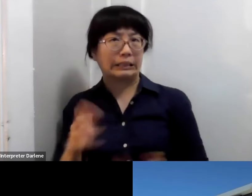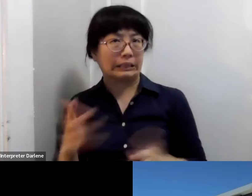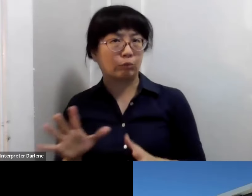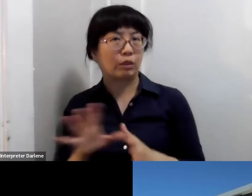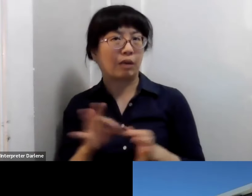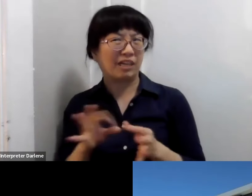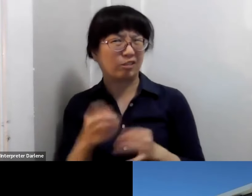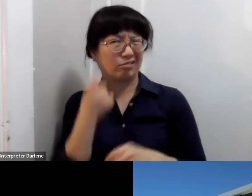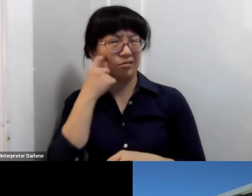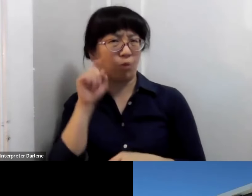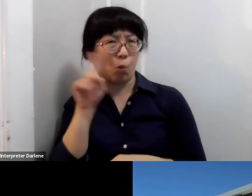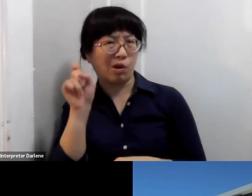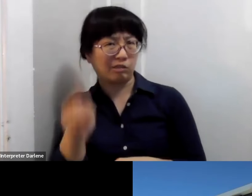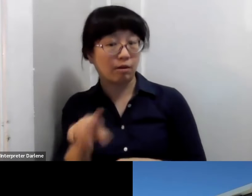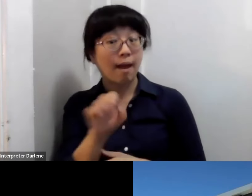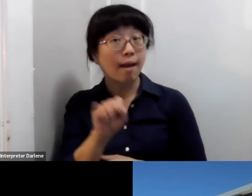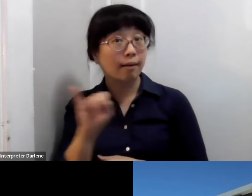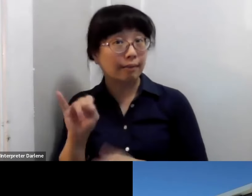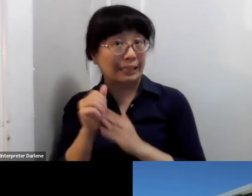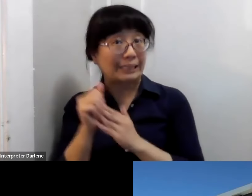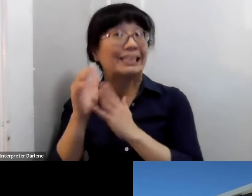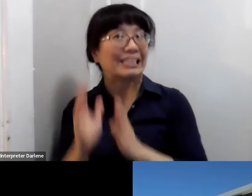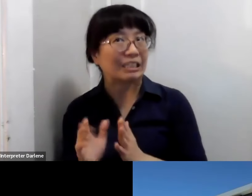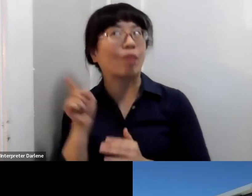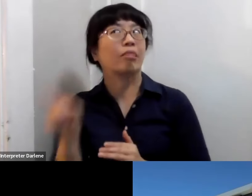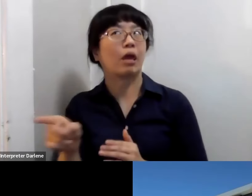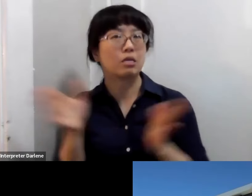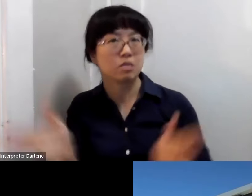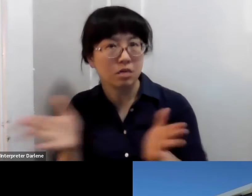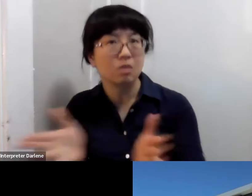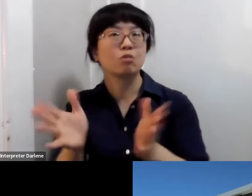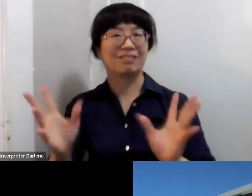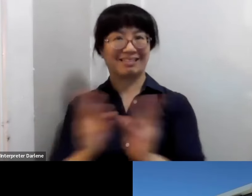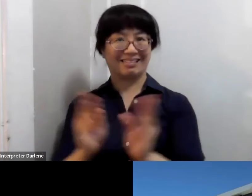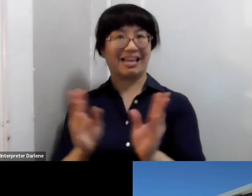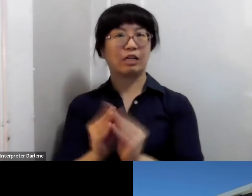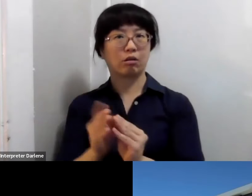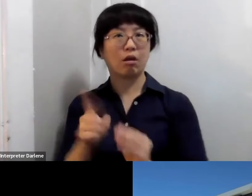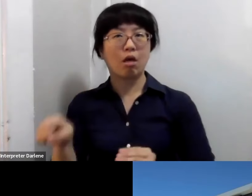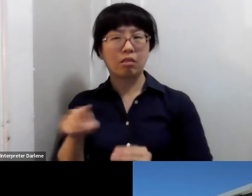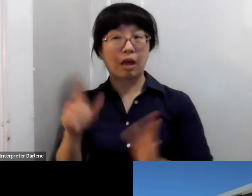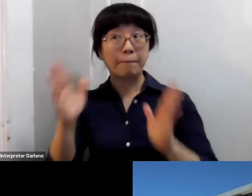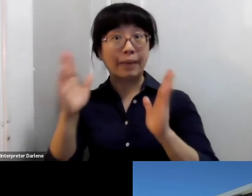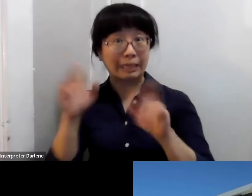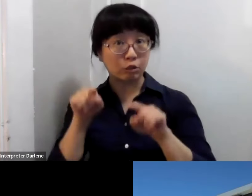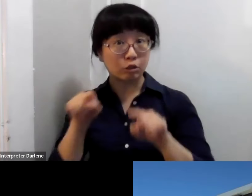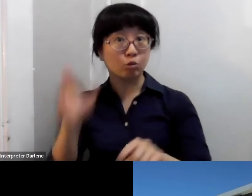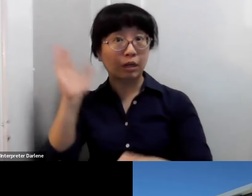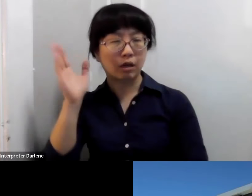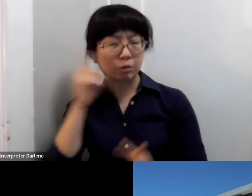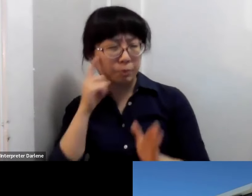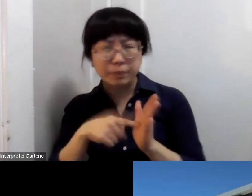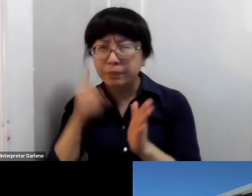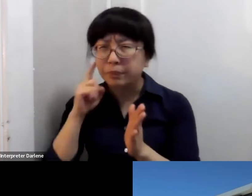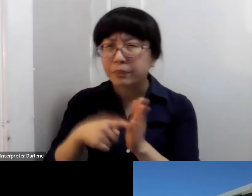the last question, SI leaders are the ones that start driving session because they're paying attention in lecture, they're making observations on what the